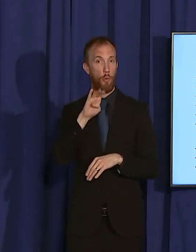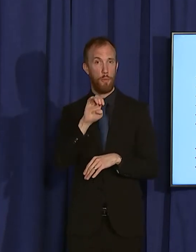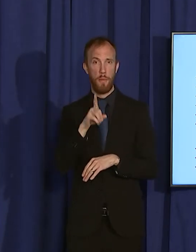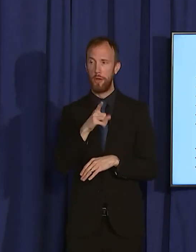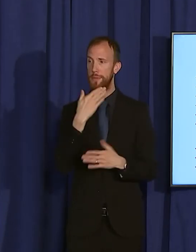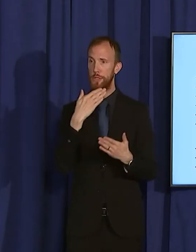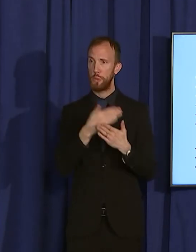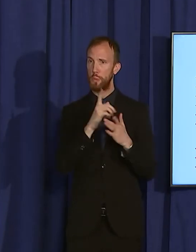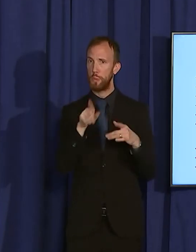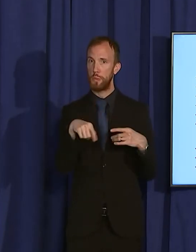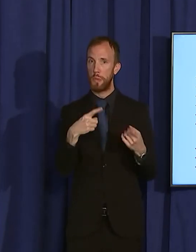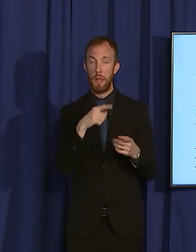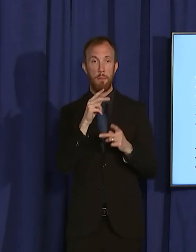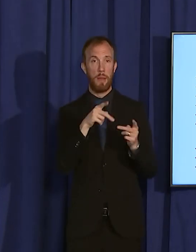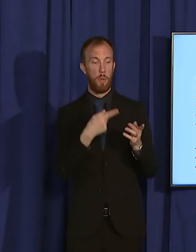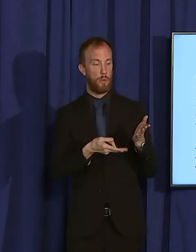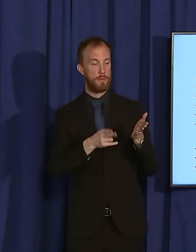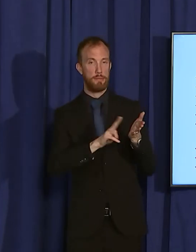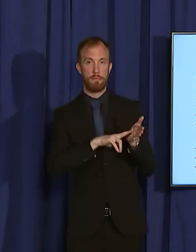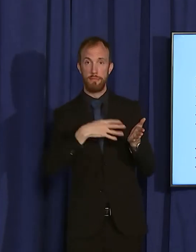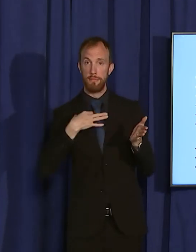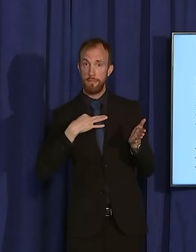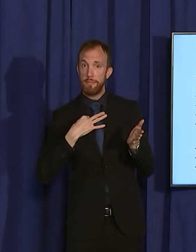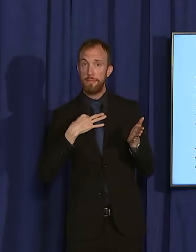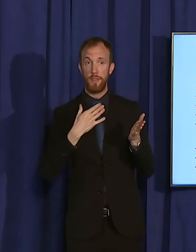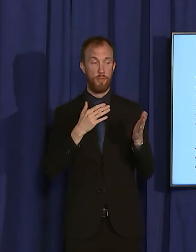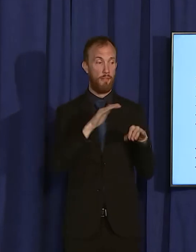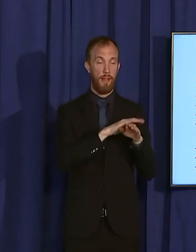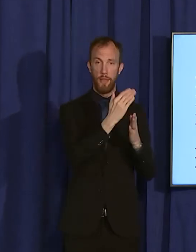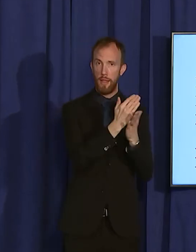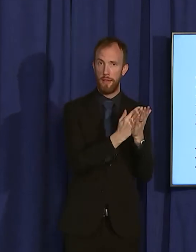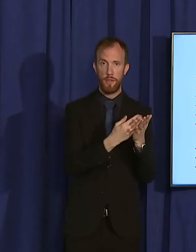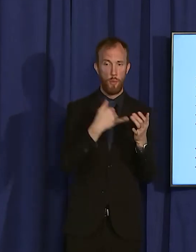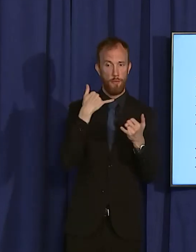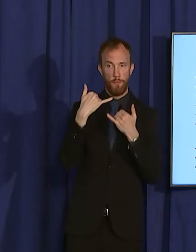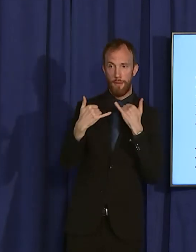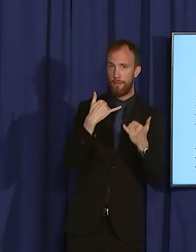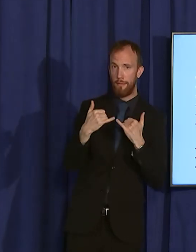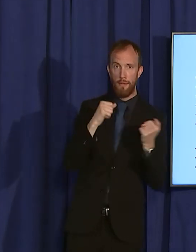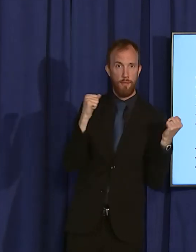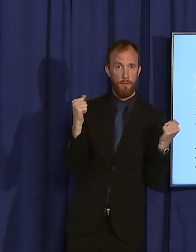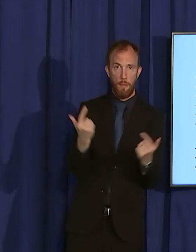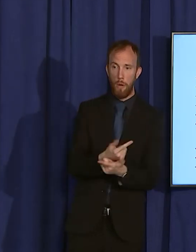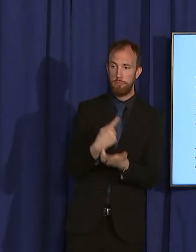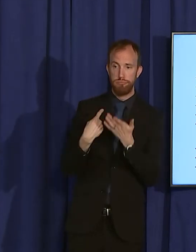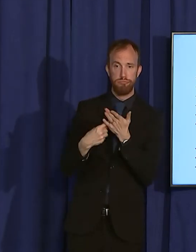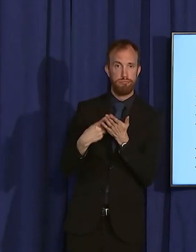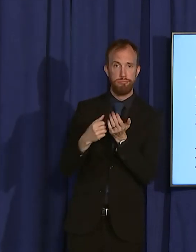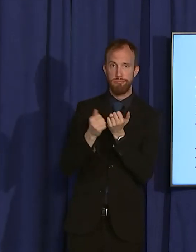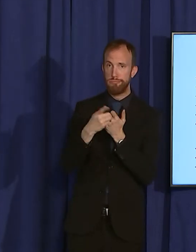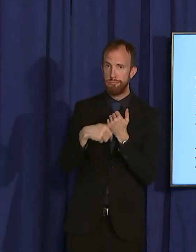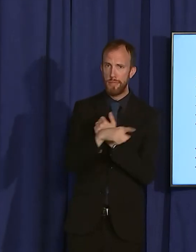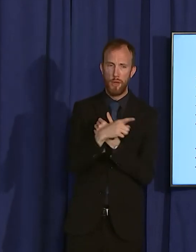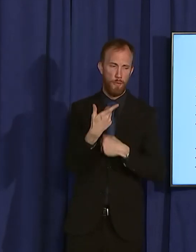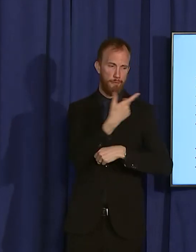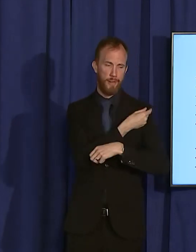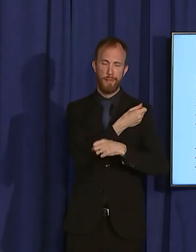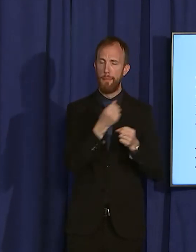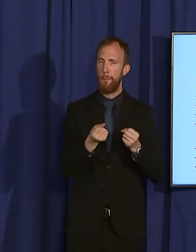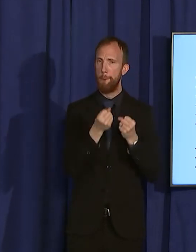who has signed up for the Homebound program on the list. There's been lots of vaccination that is happening, and we have another